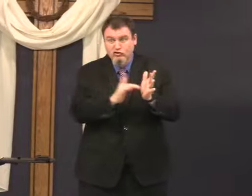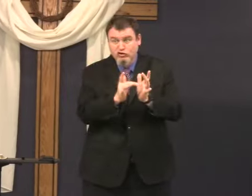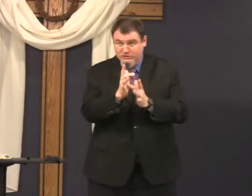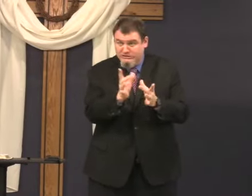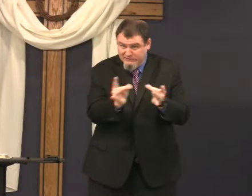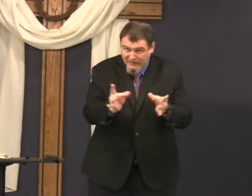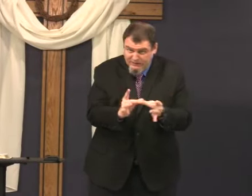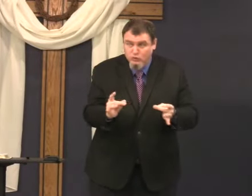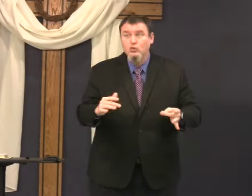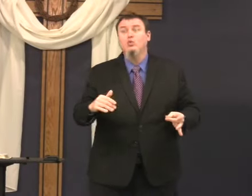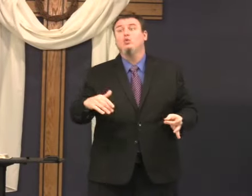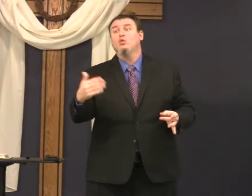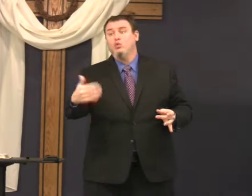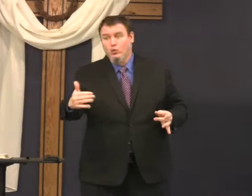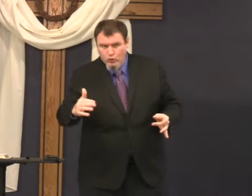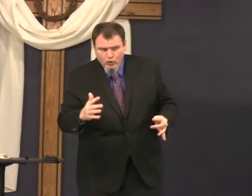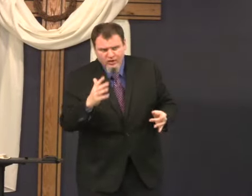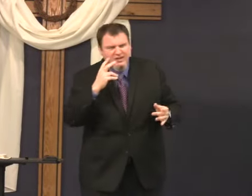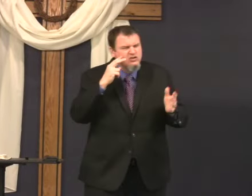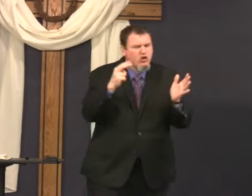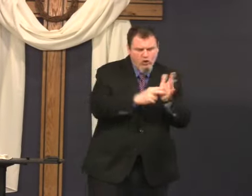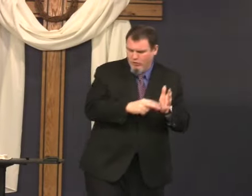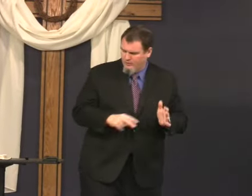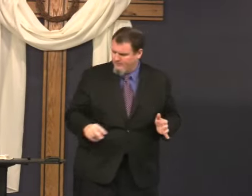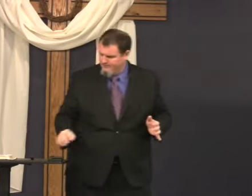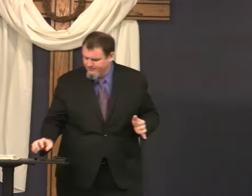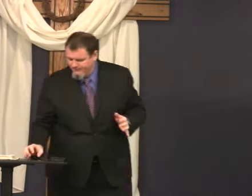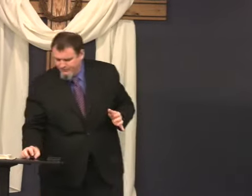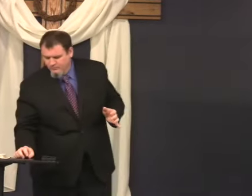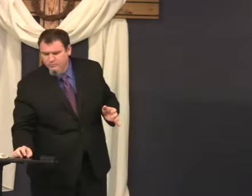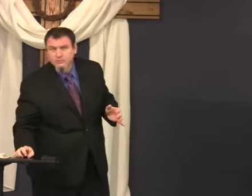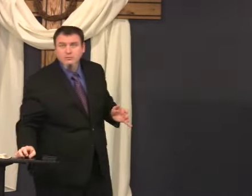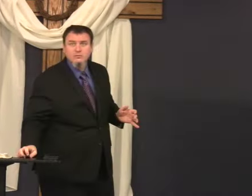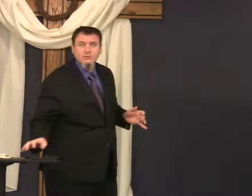some applications here, and we have some wonderful quotes. So let's take a look.